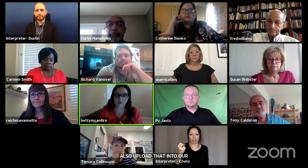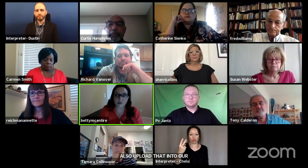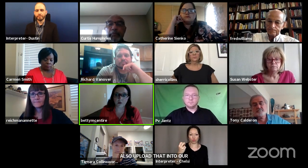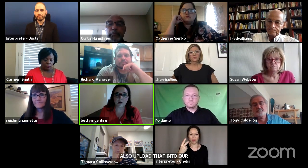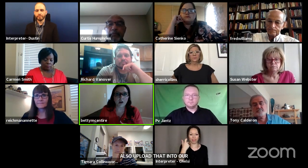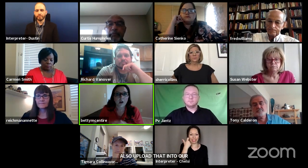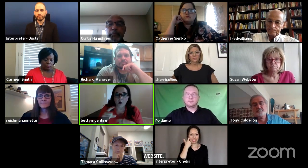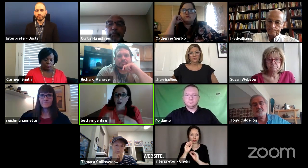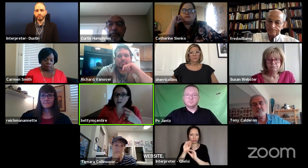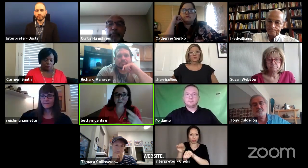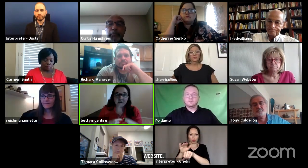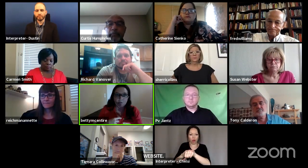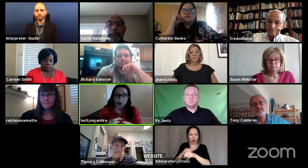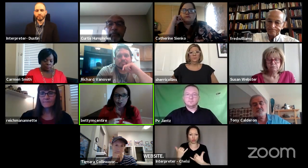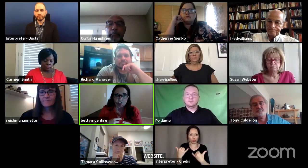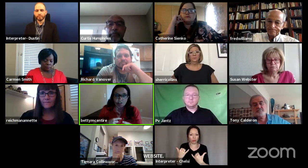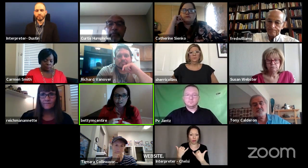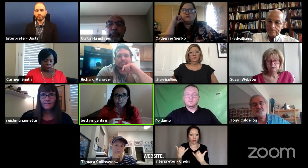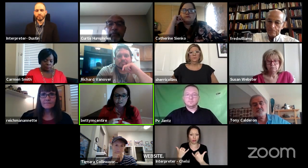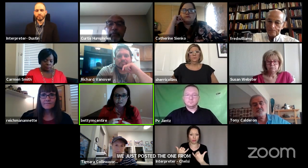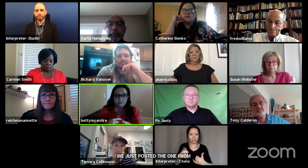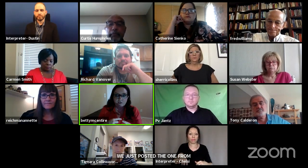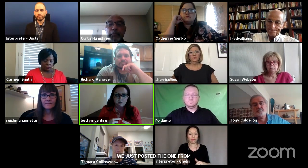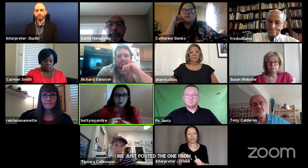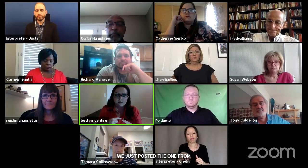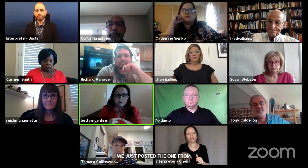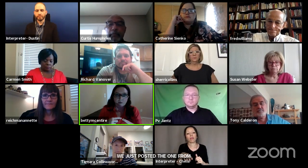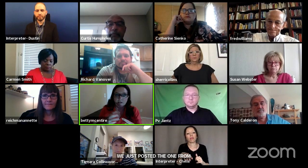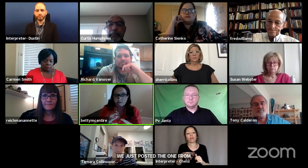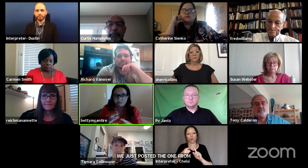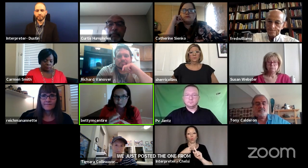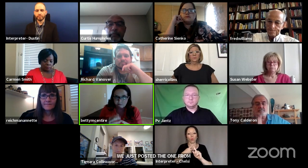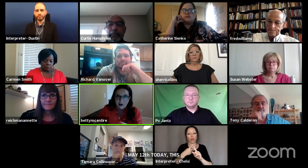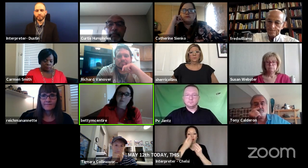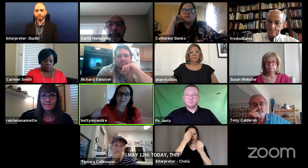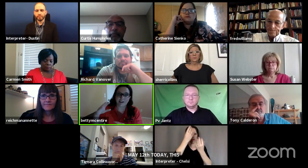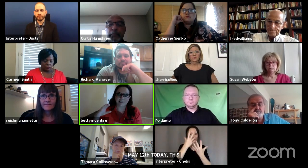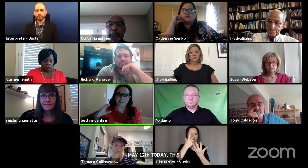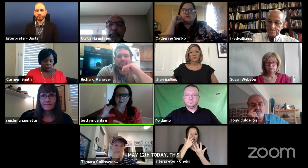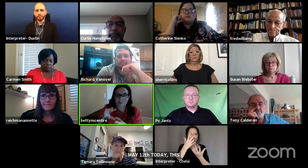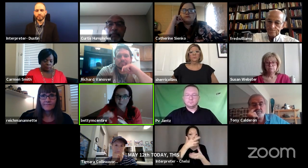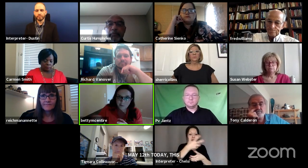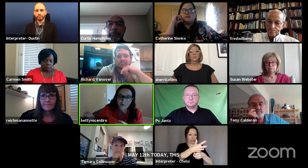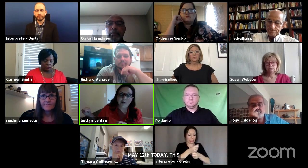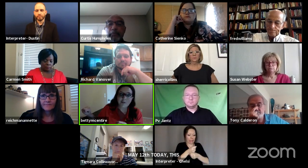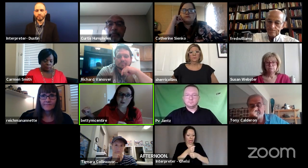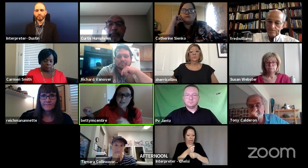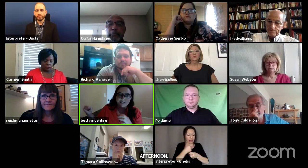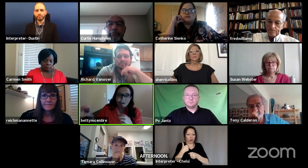afternoon. So as the information gets to us, we update it. So we're